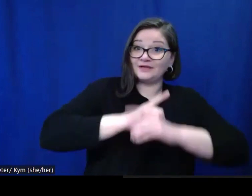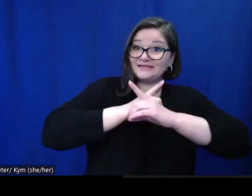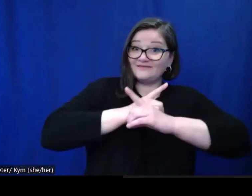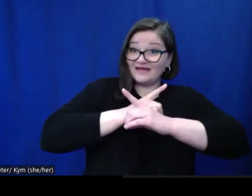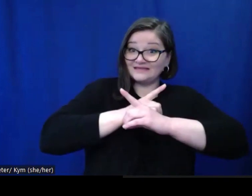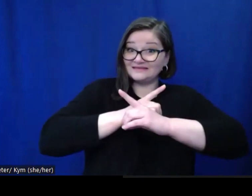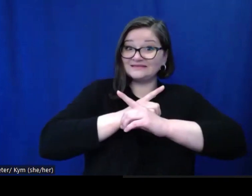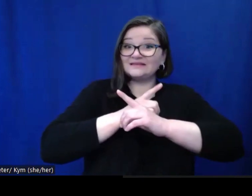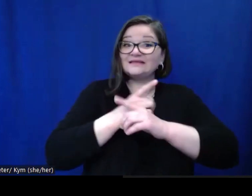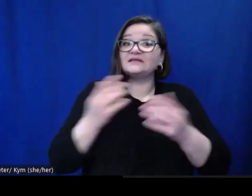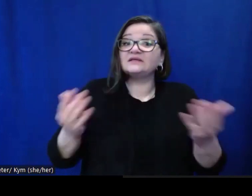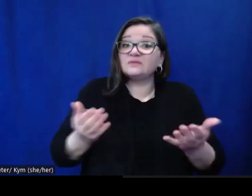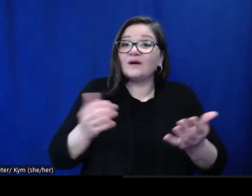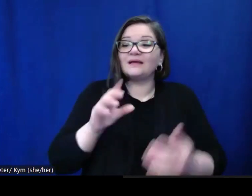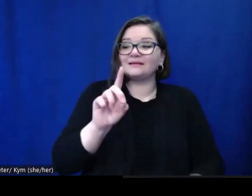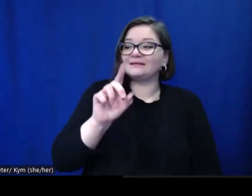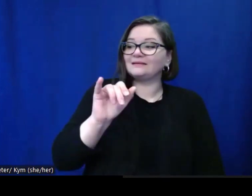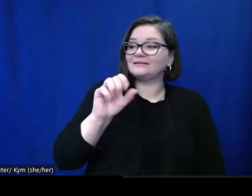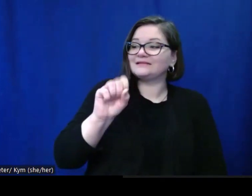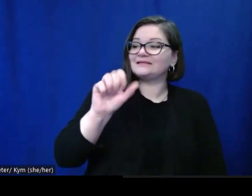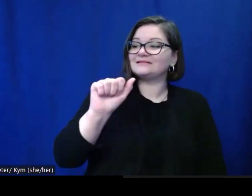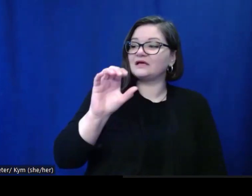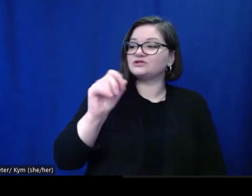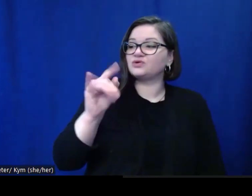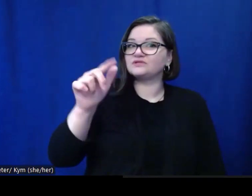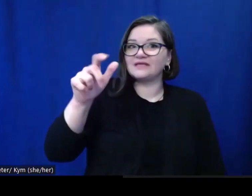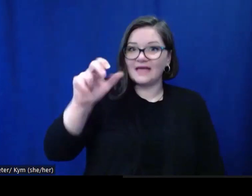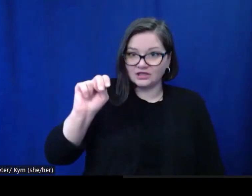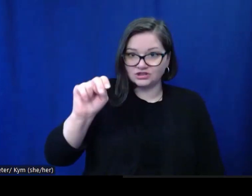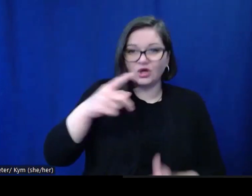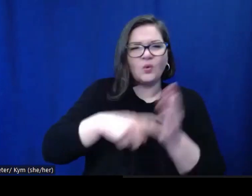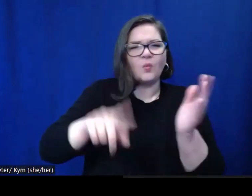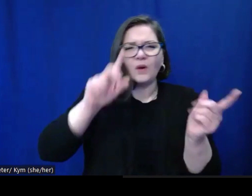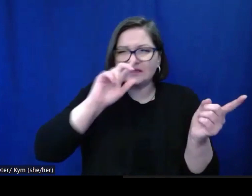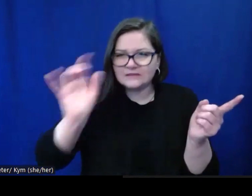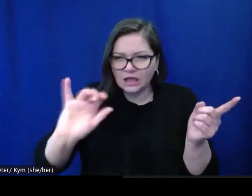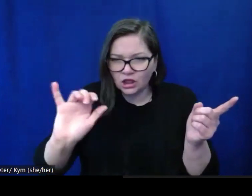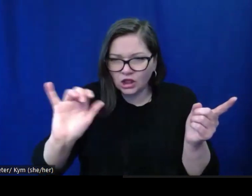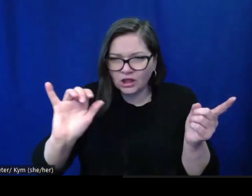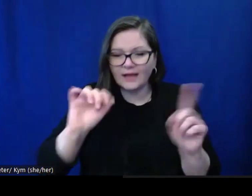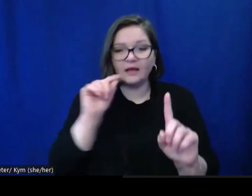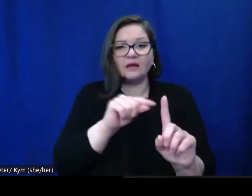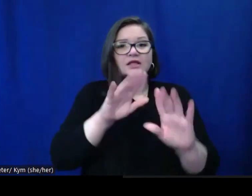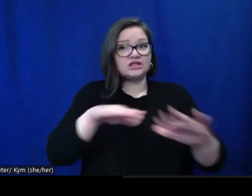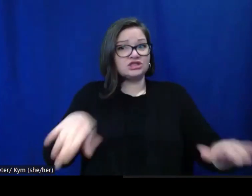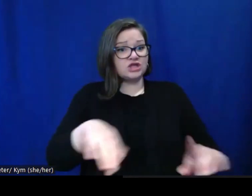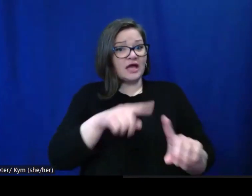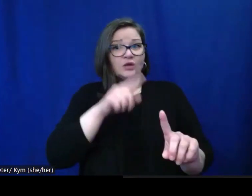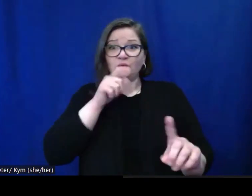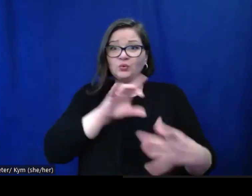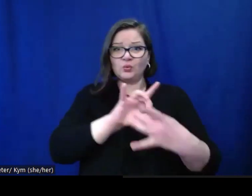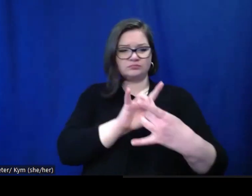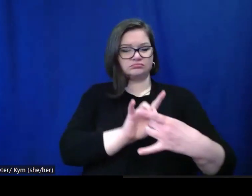is disassociation. And what does that look like? It is a child that detaches,